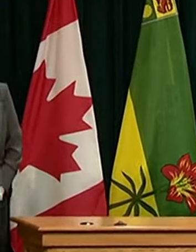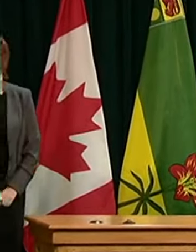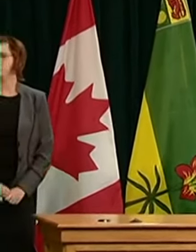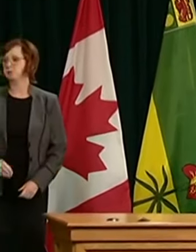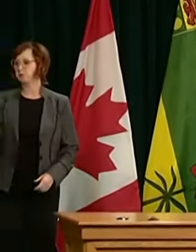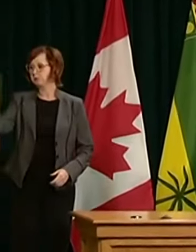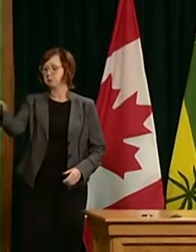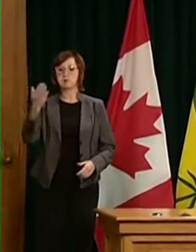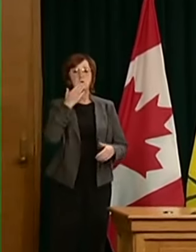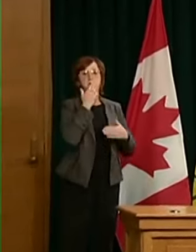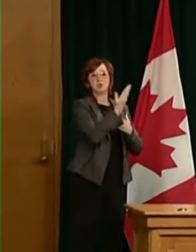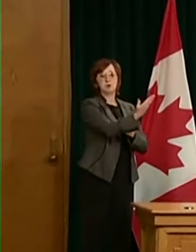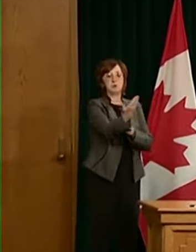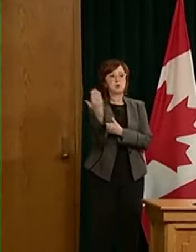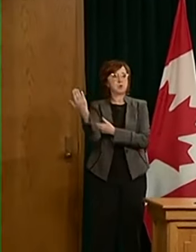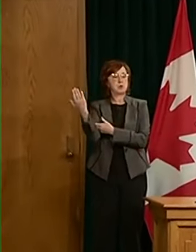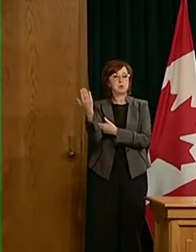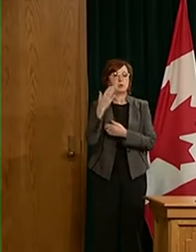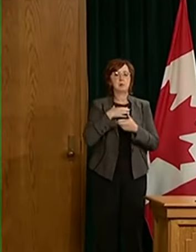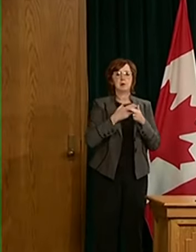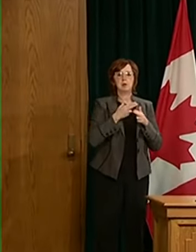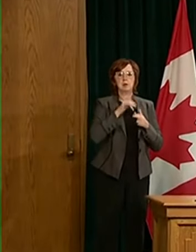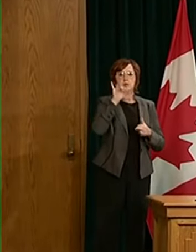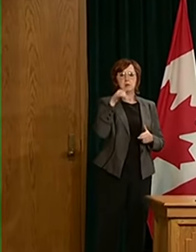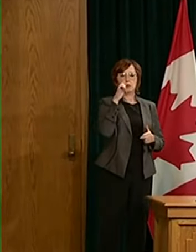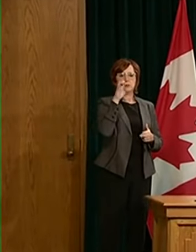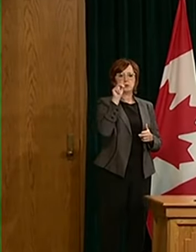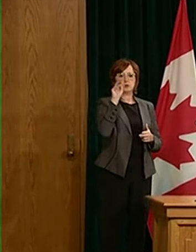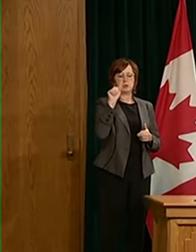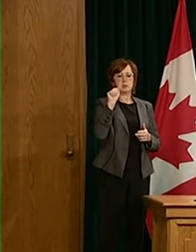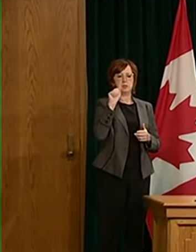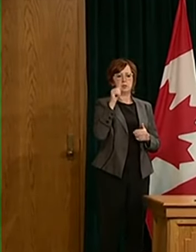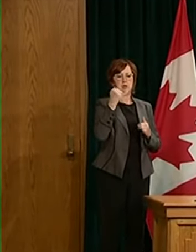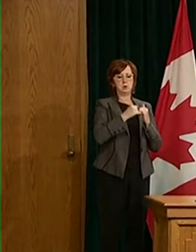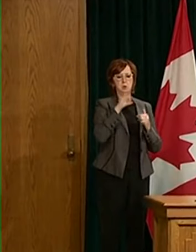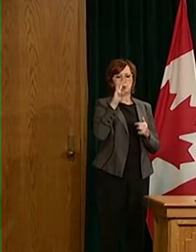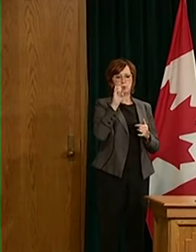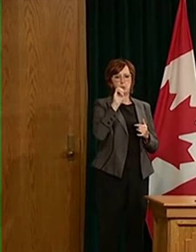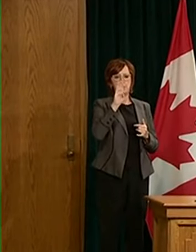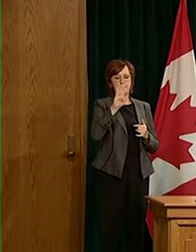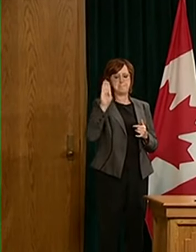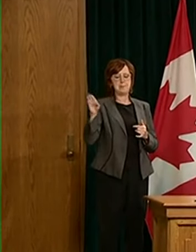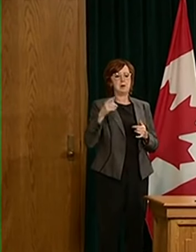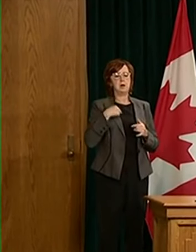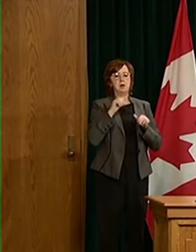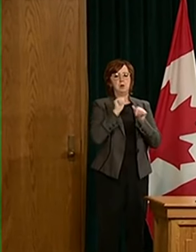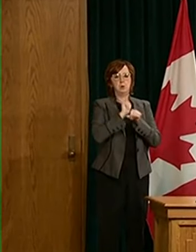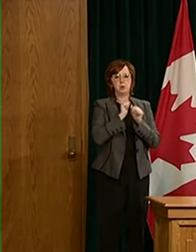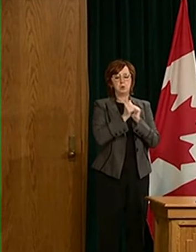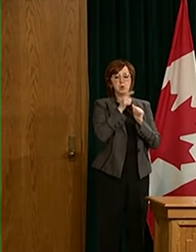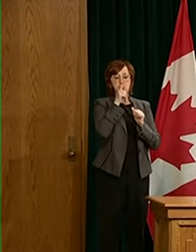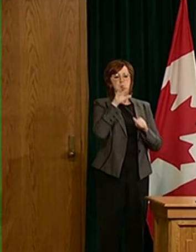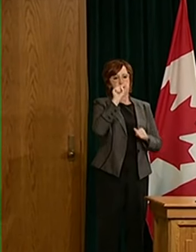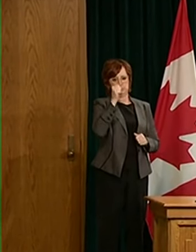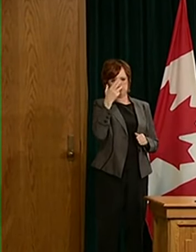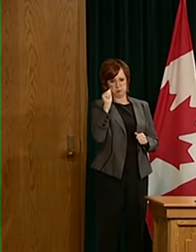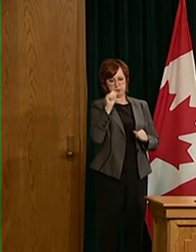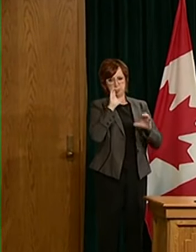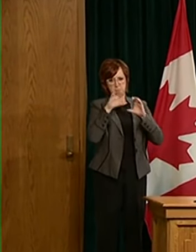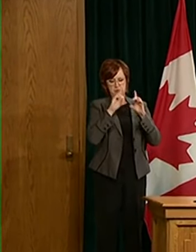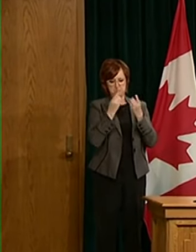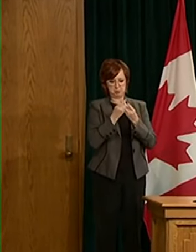Good morning, everyone. My name is Jenna Webb. I work with Saskatchewan Health Authority Communications, and I will be moderating the news conference this morning. We are